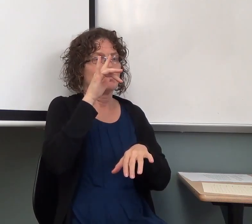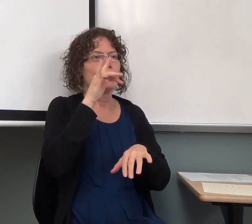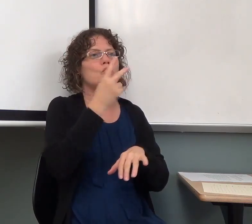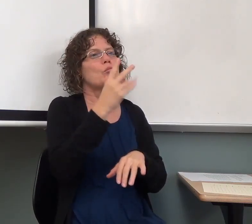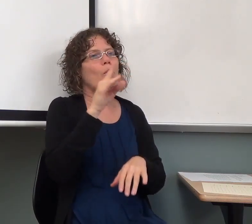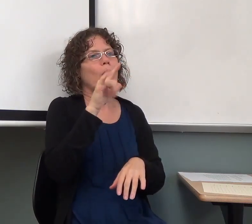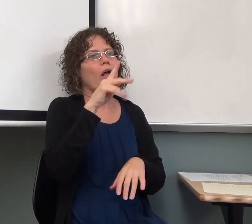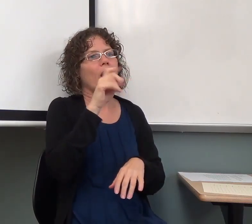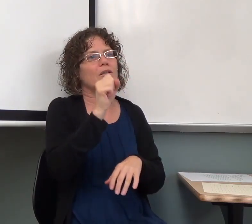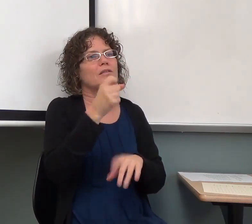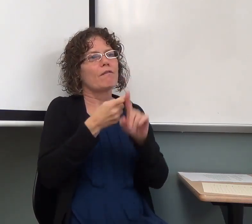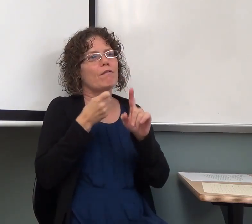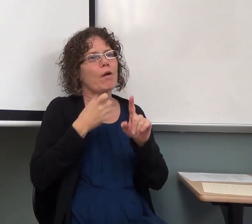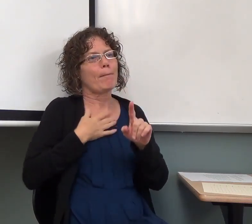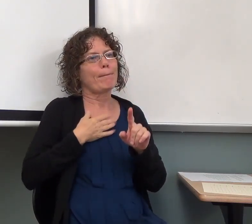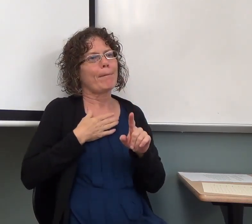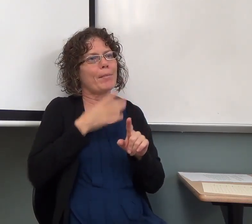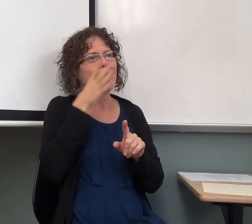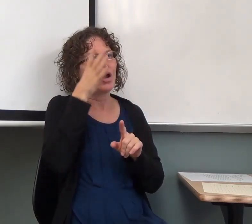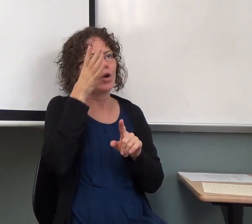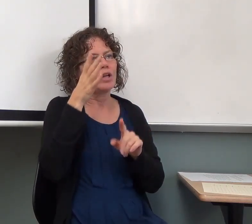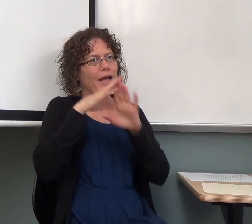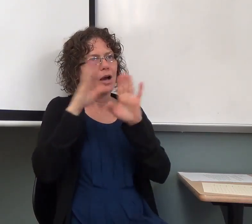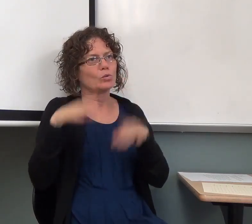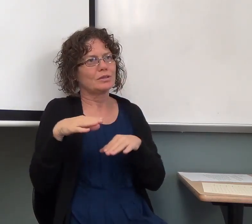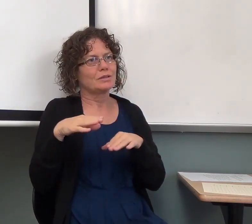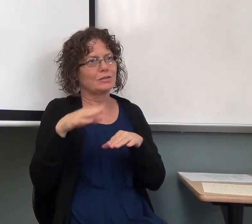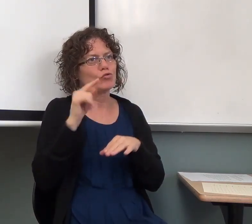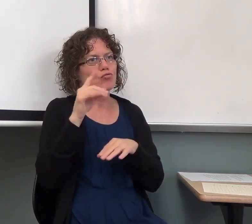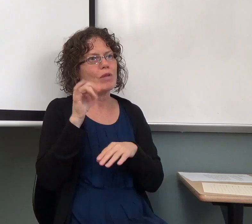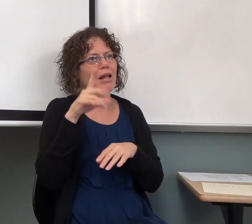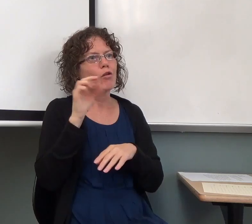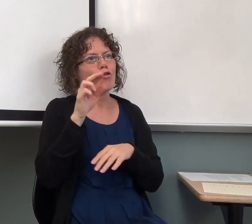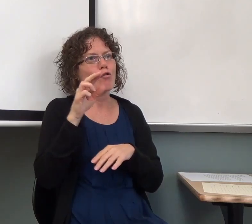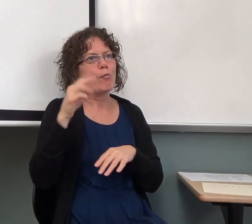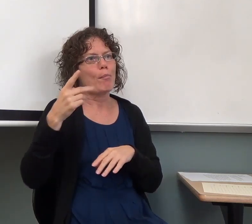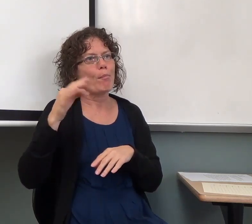trailer park. It just goes to show you that they only go for trailer parks.